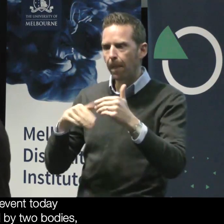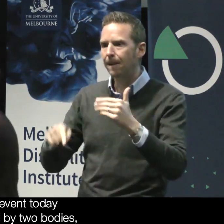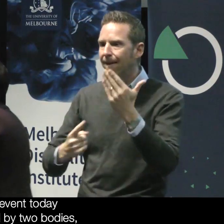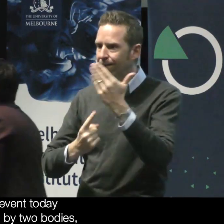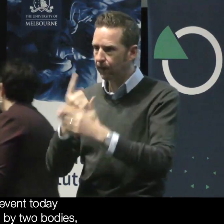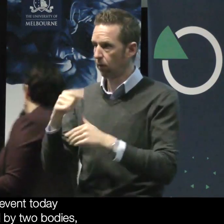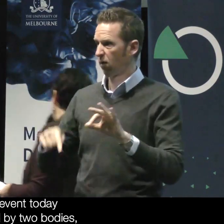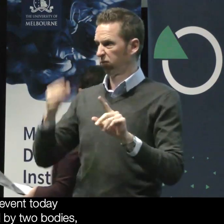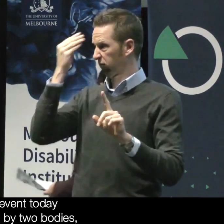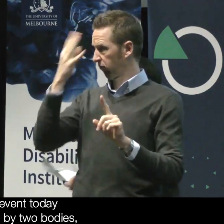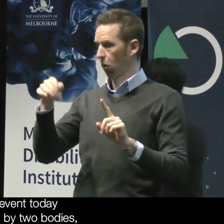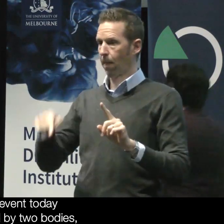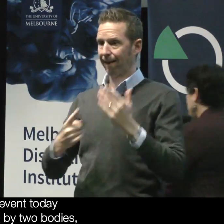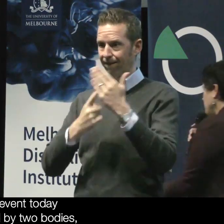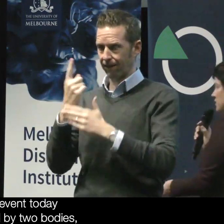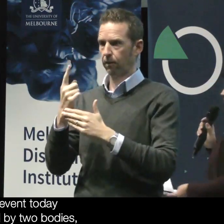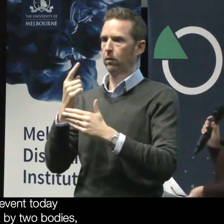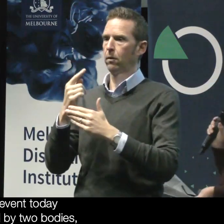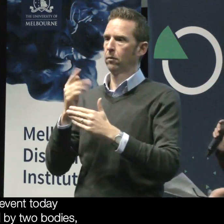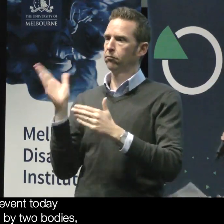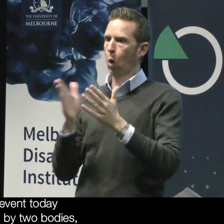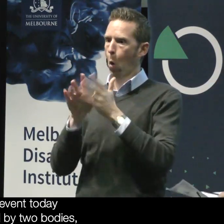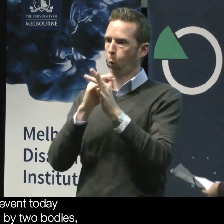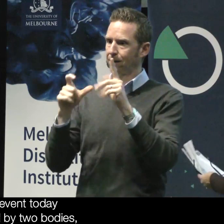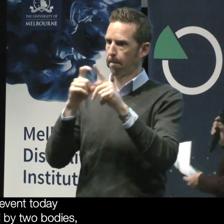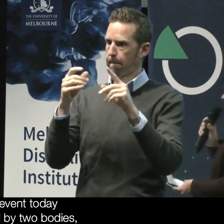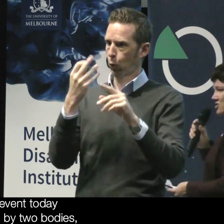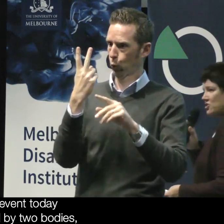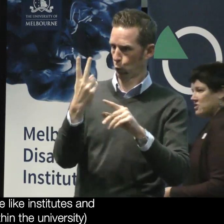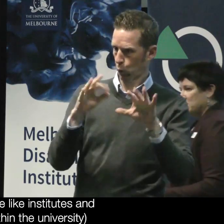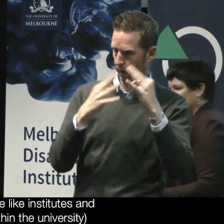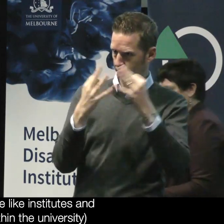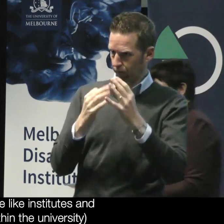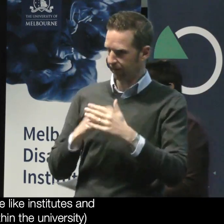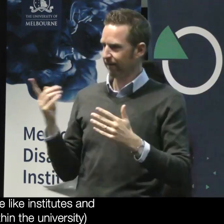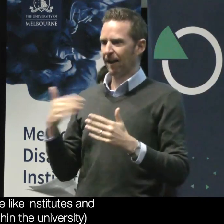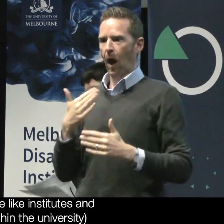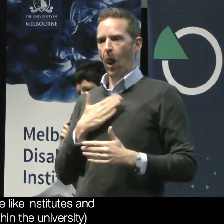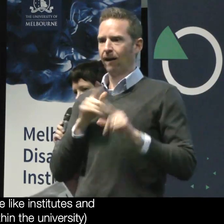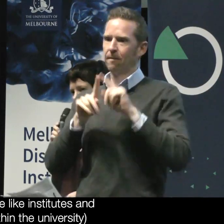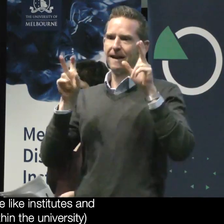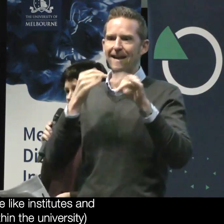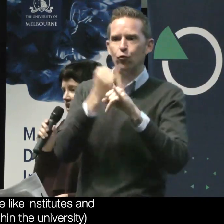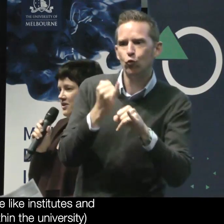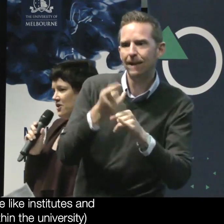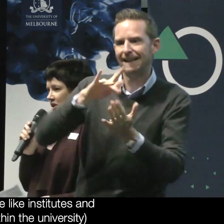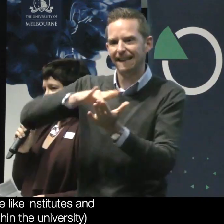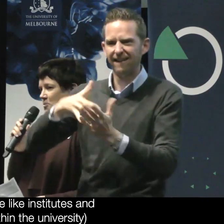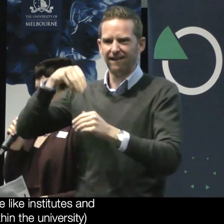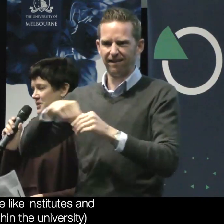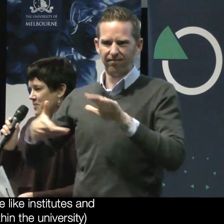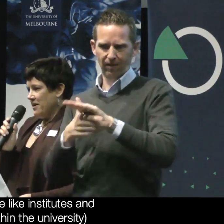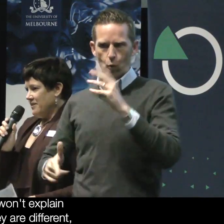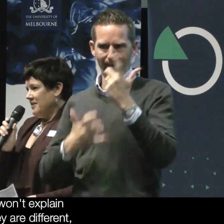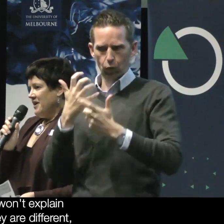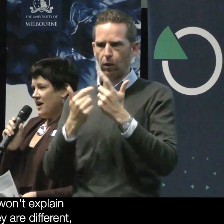is hosted by two bodies, if you like. We like institutes and centres within the university, and I